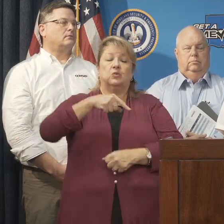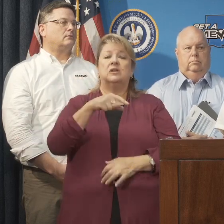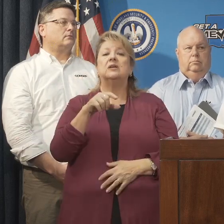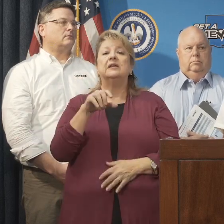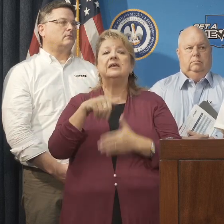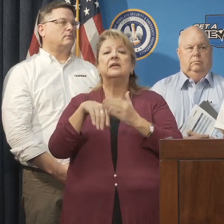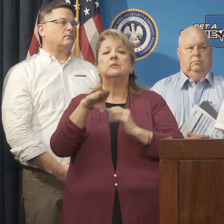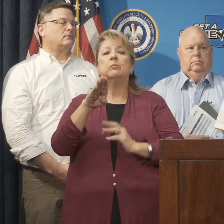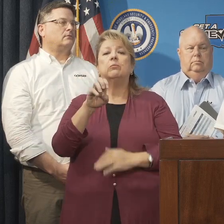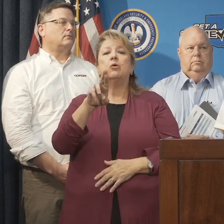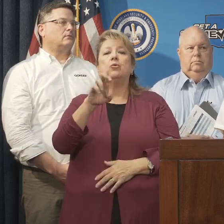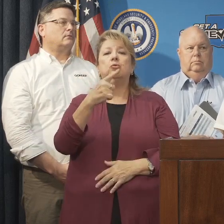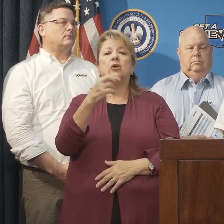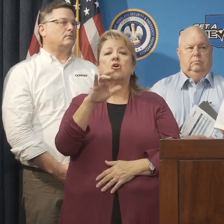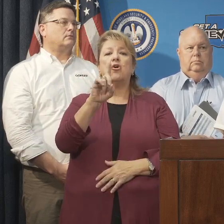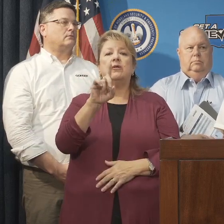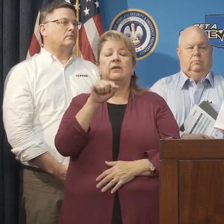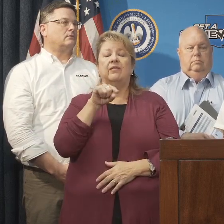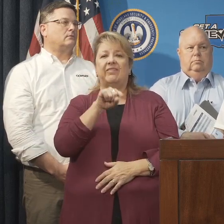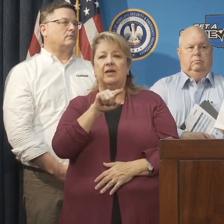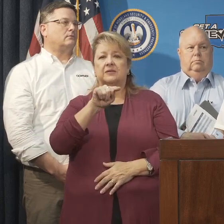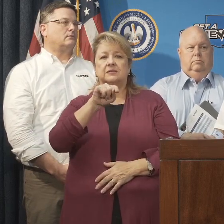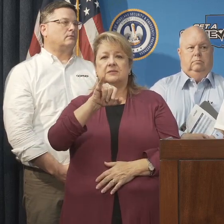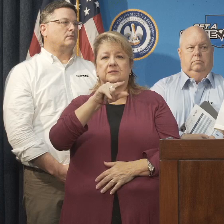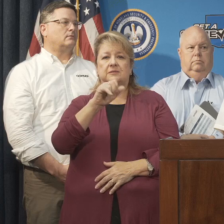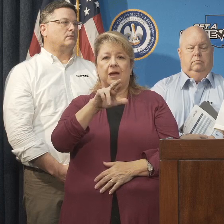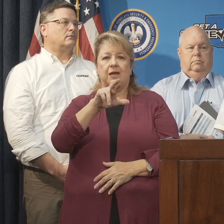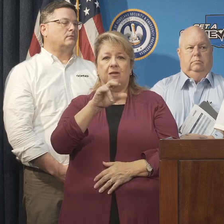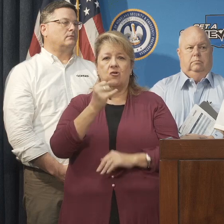Beauregard. This is